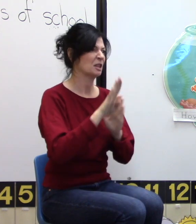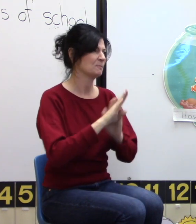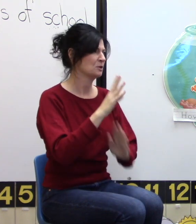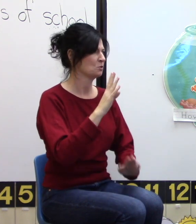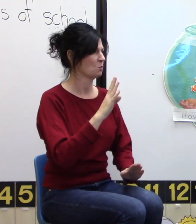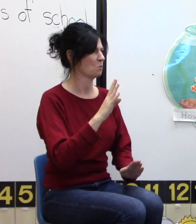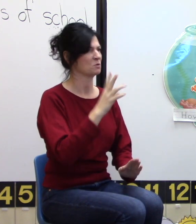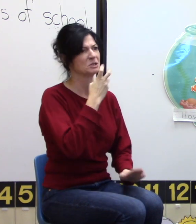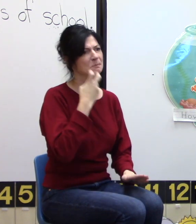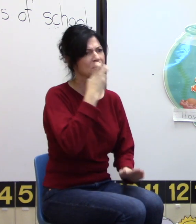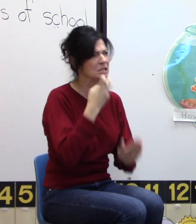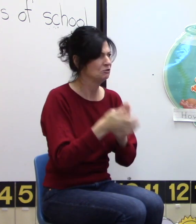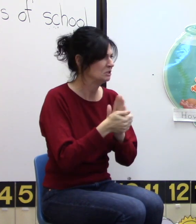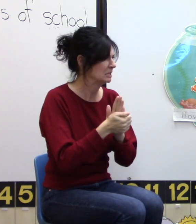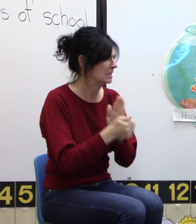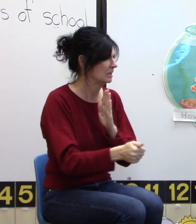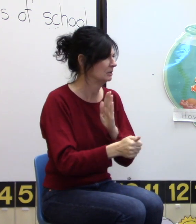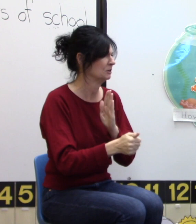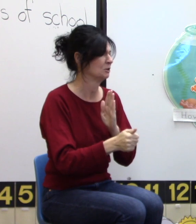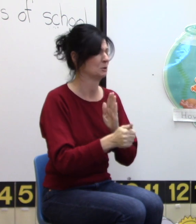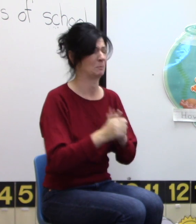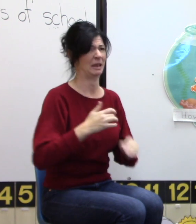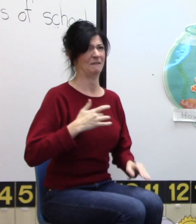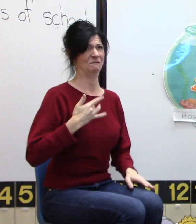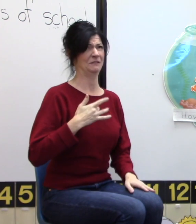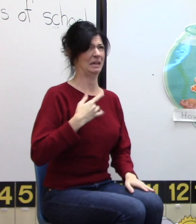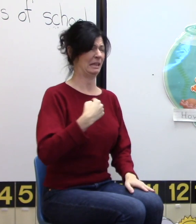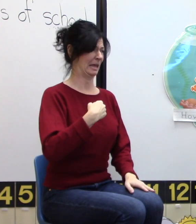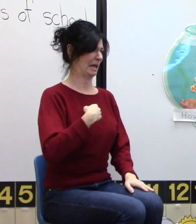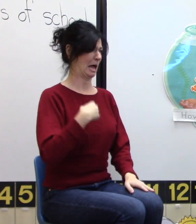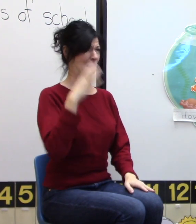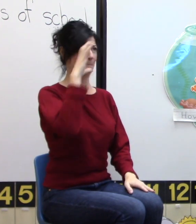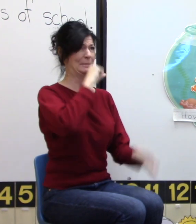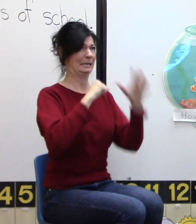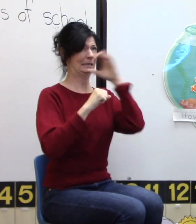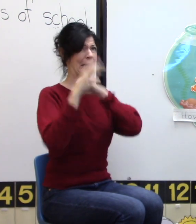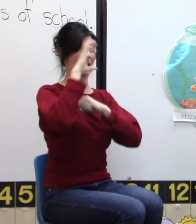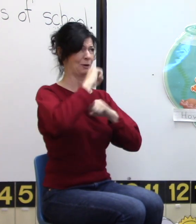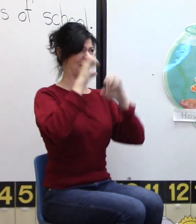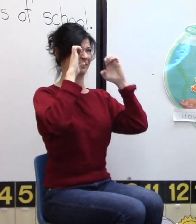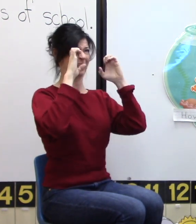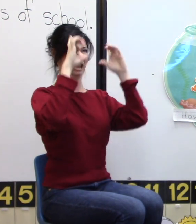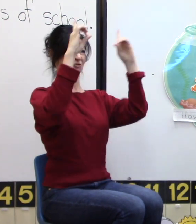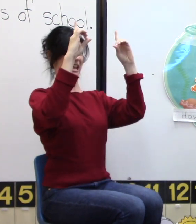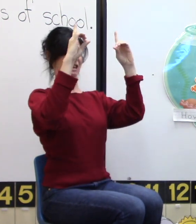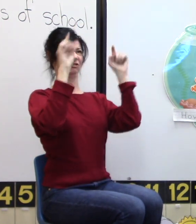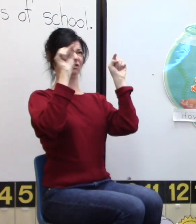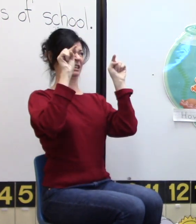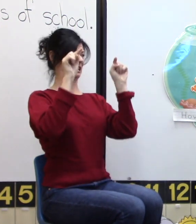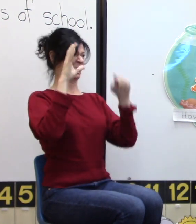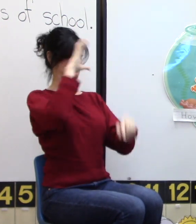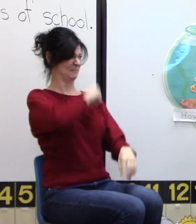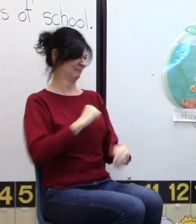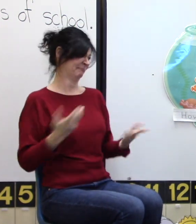talking and developing your speech skills, and I feel like I missed out on the education part.